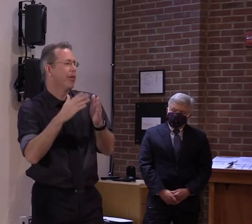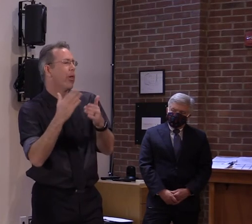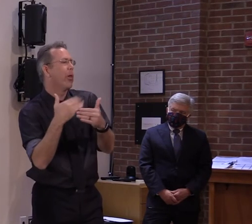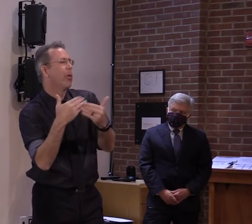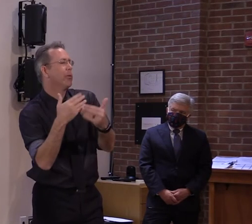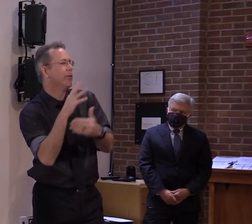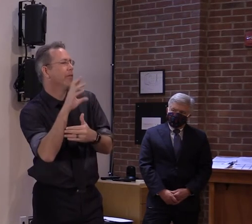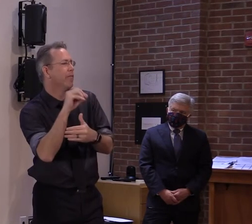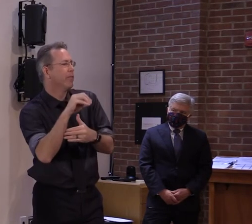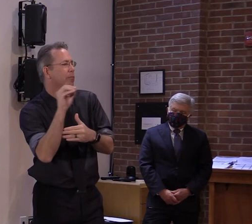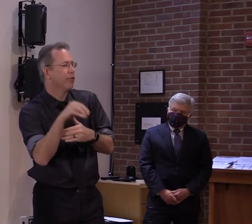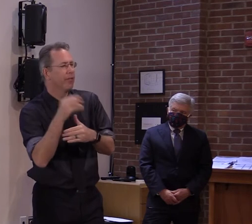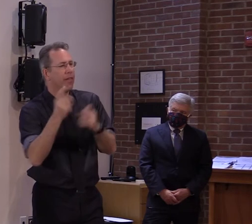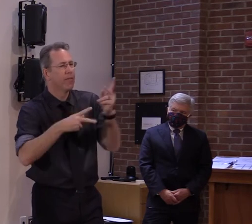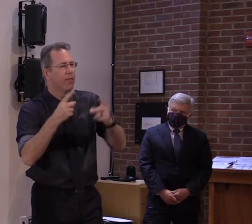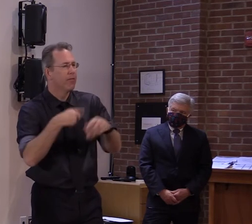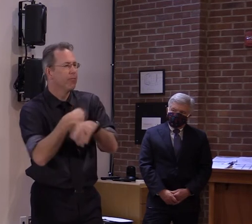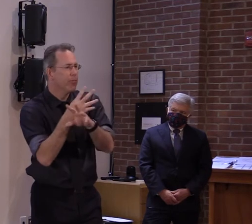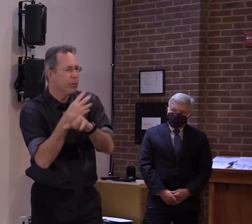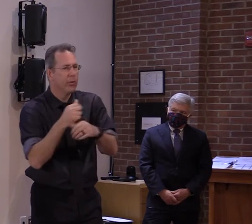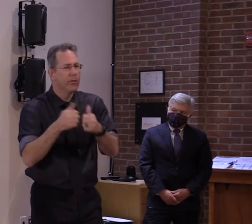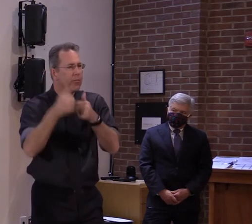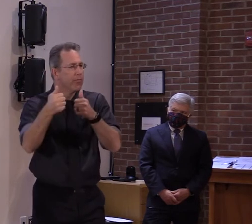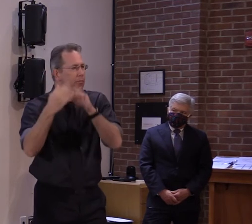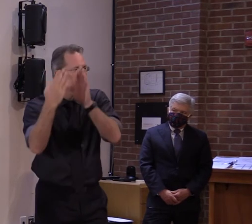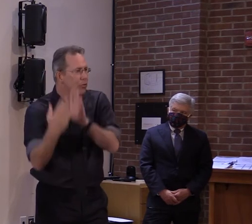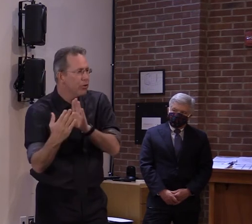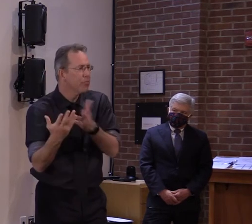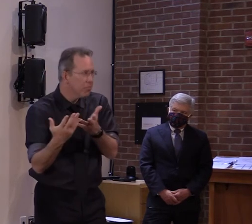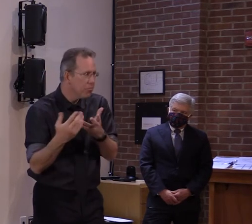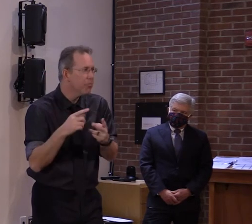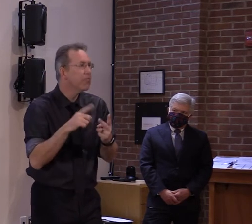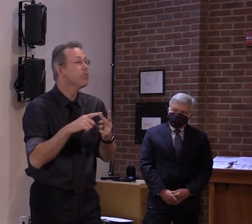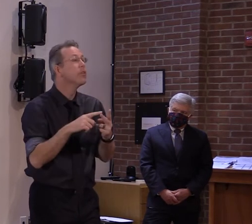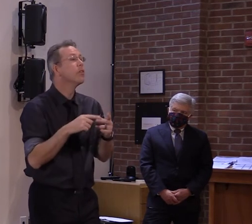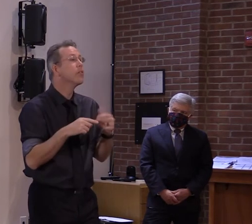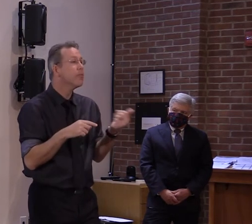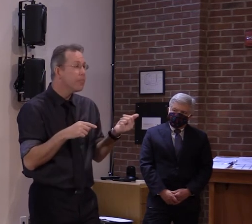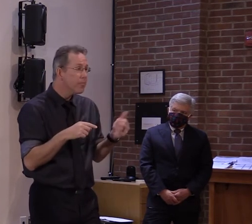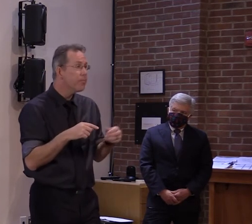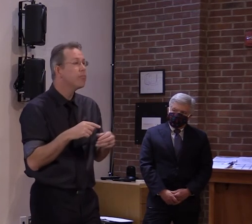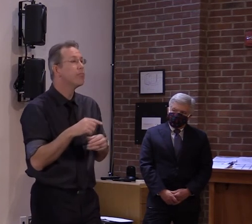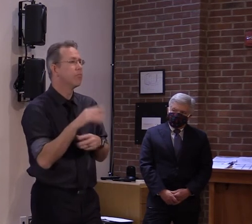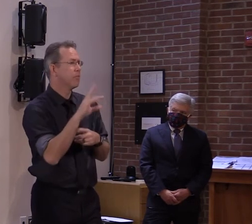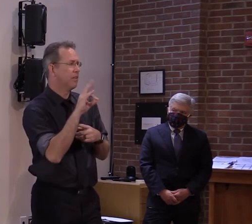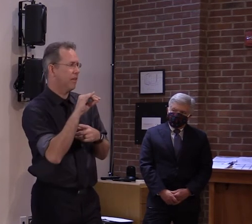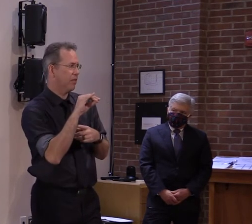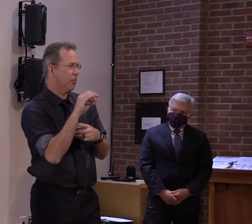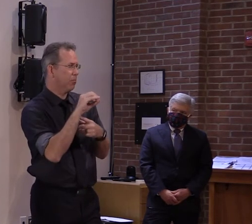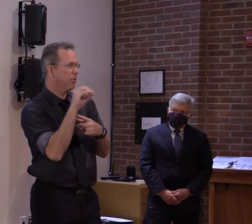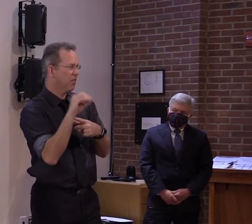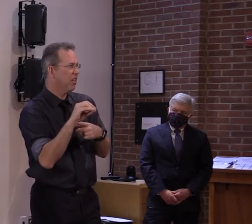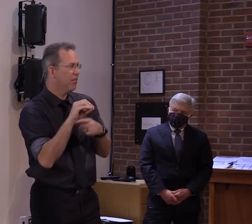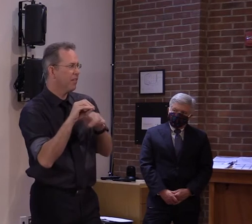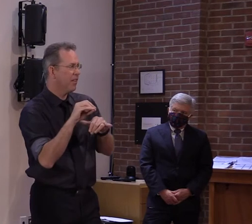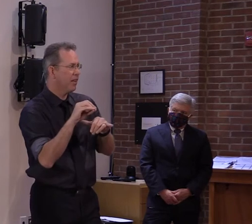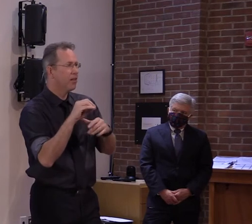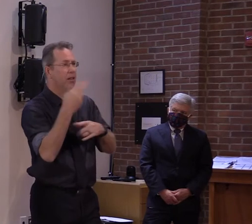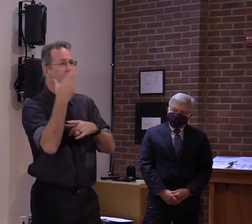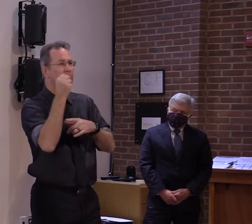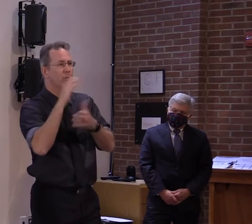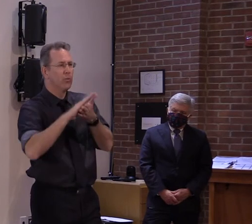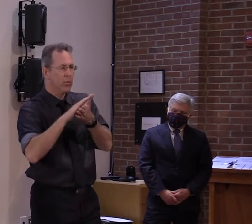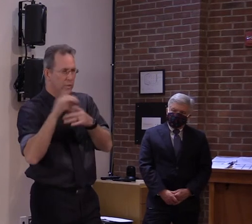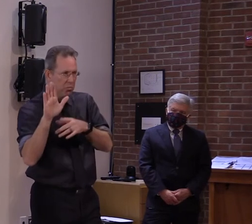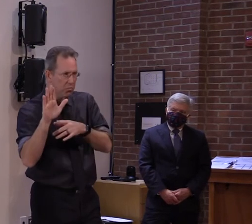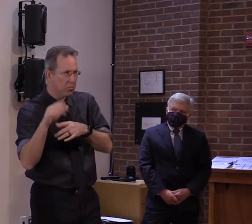end of October, is basically a doubling of the amount of in-person at the elementary level to about, I think, 60% of our elementary schools